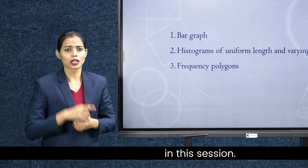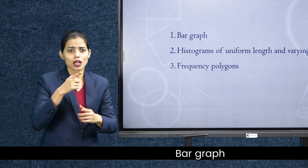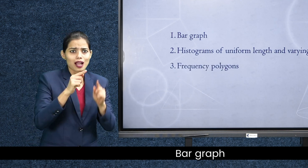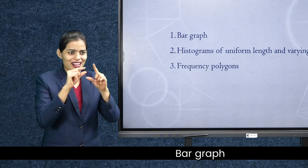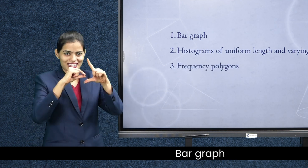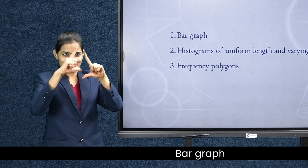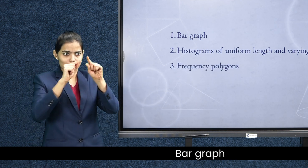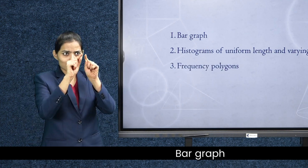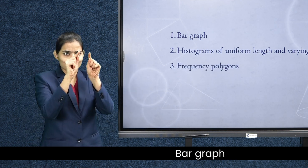bar graph,